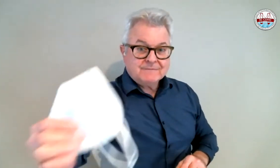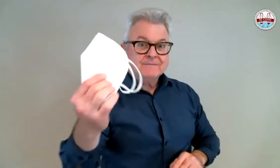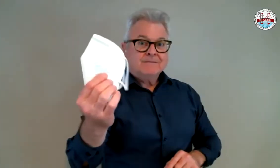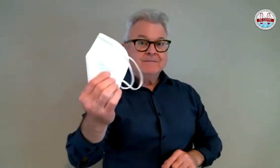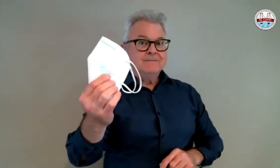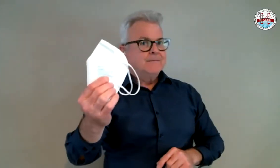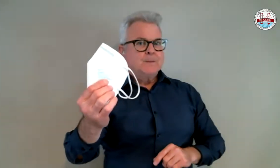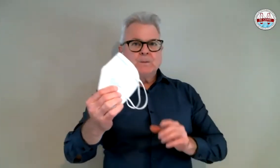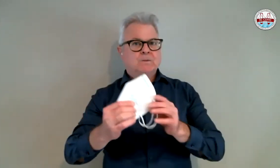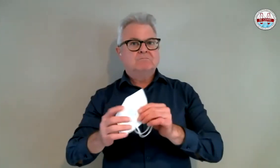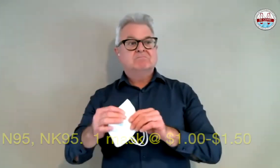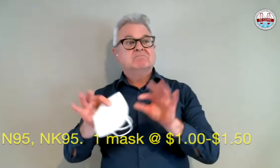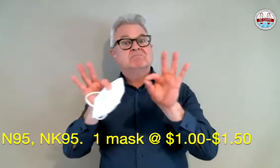the N95 mask